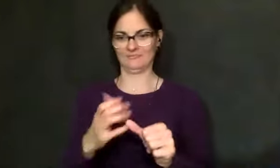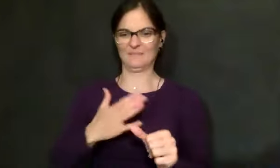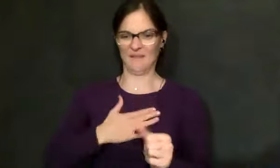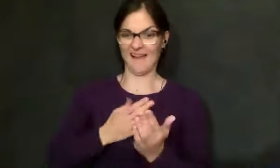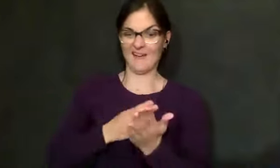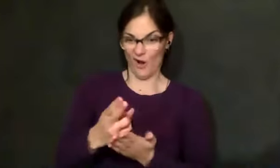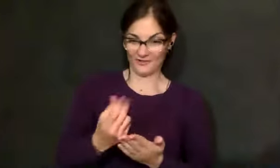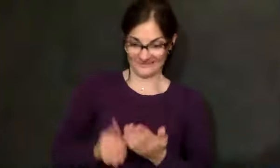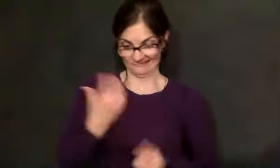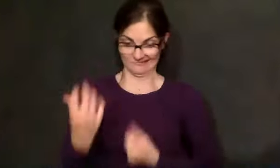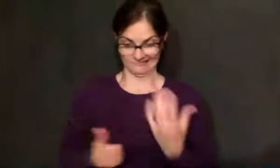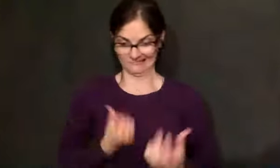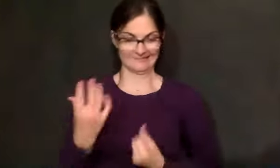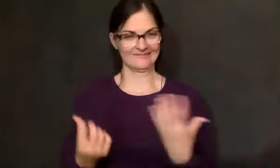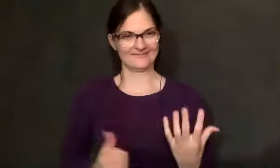So I'm just looking at how much time I've got